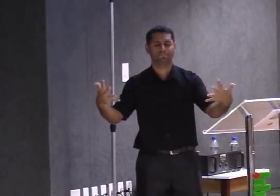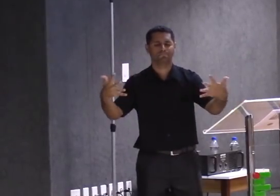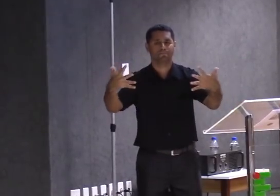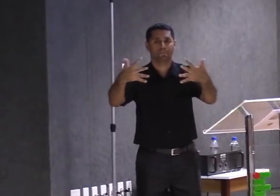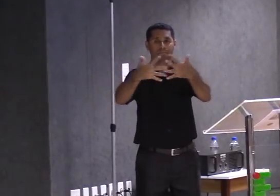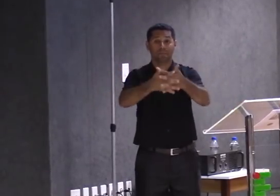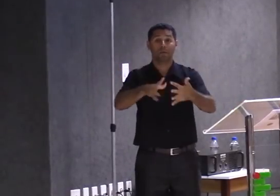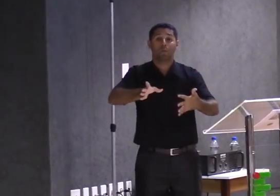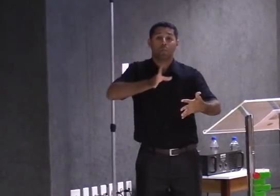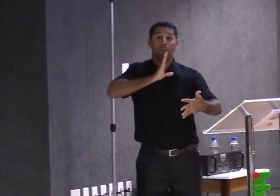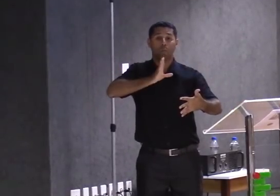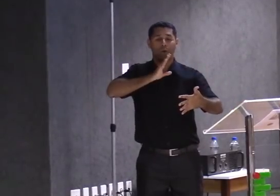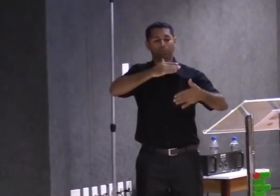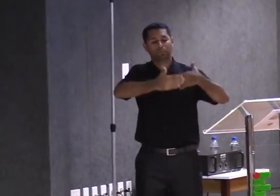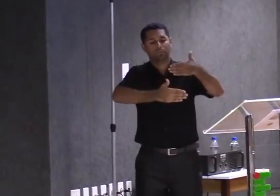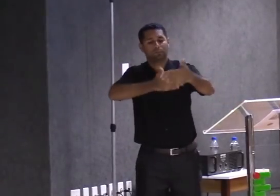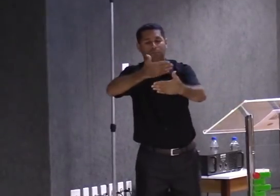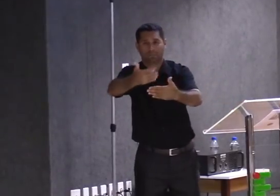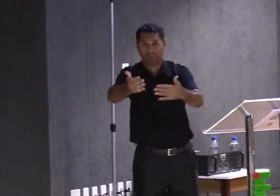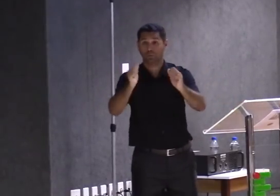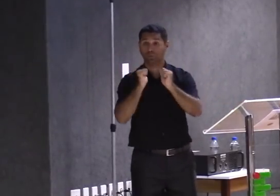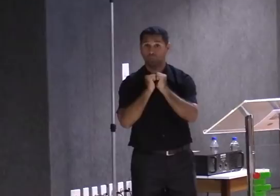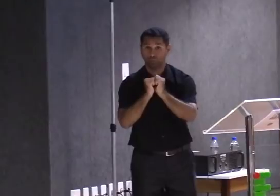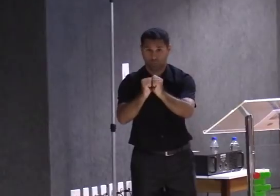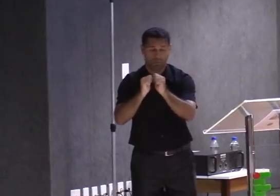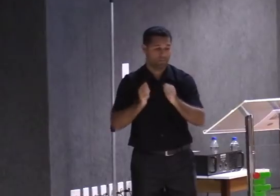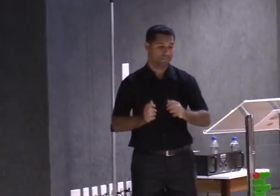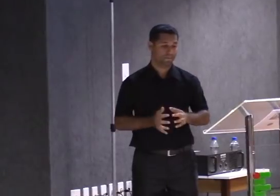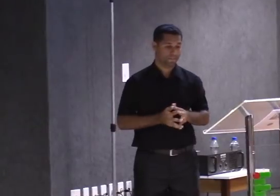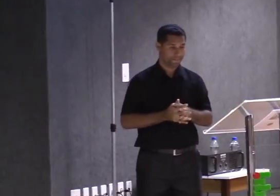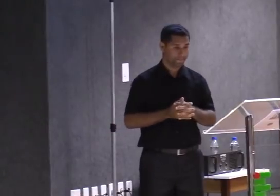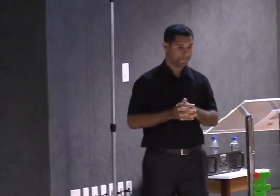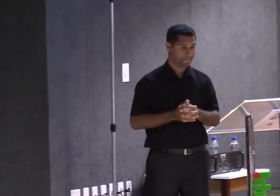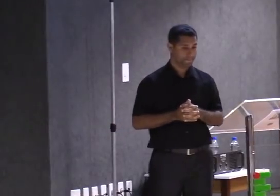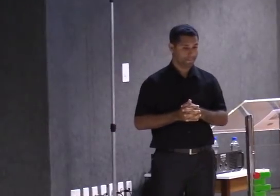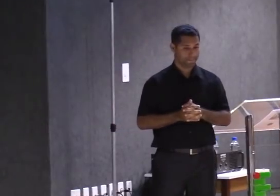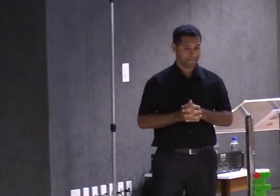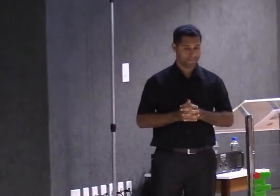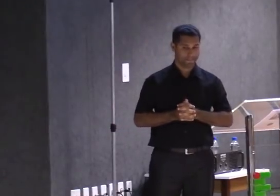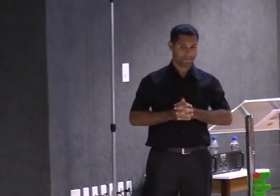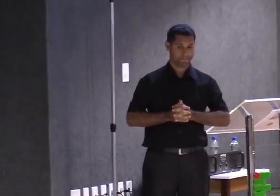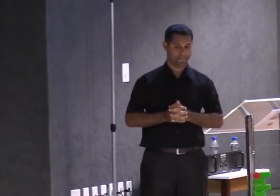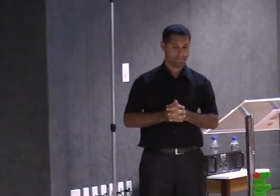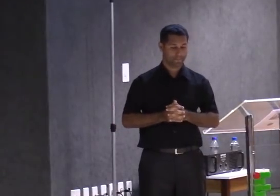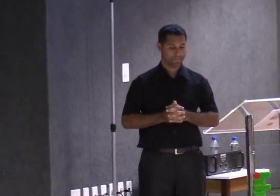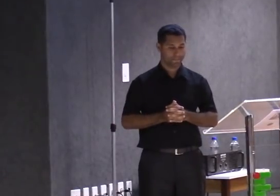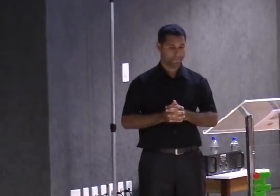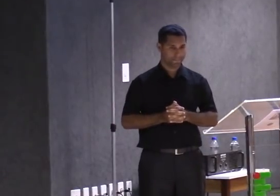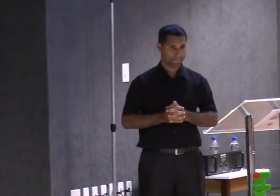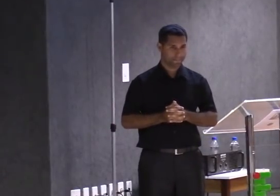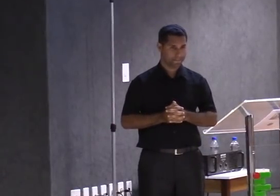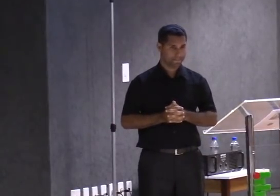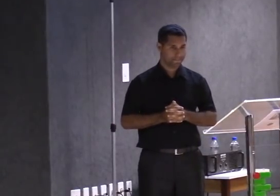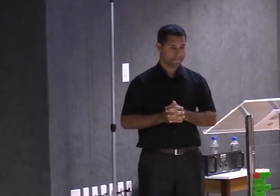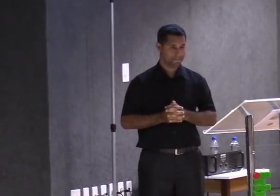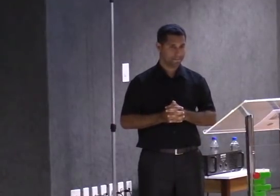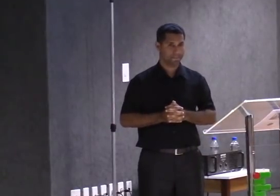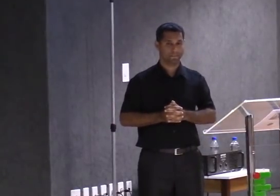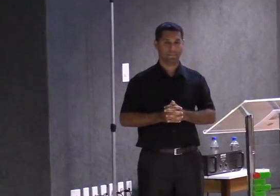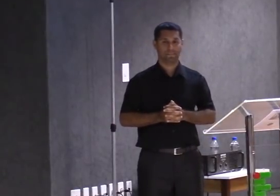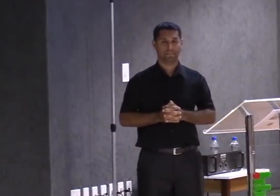juntos. And reflection is a crucial part of this process. So the students have